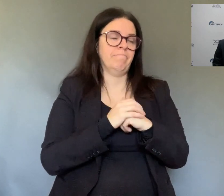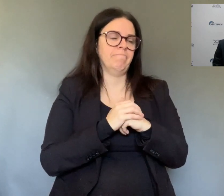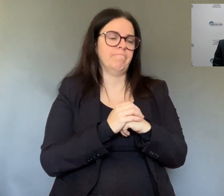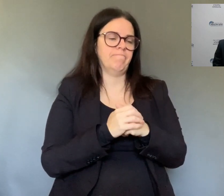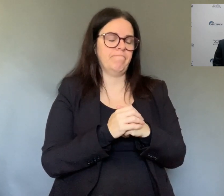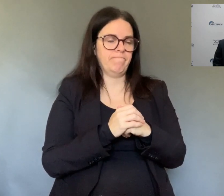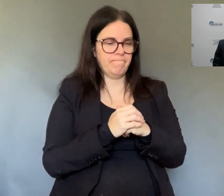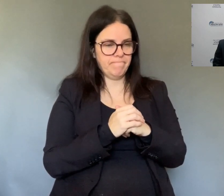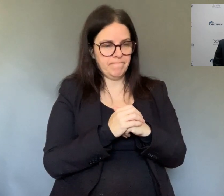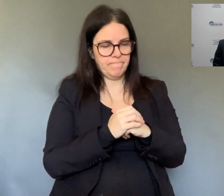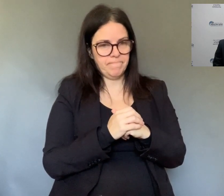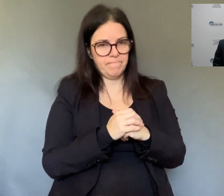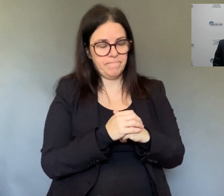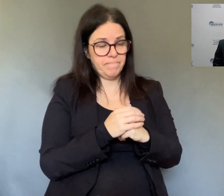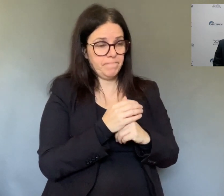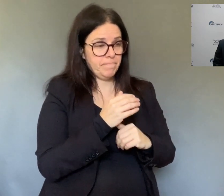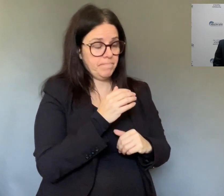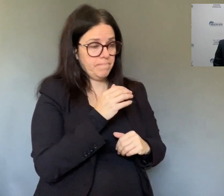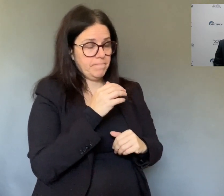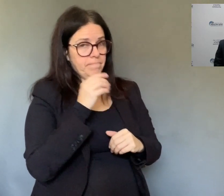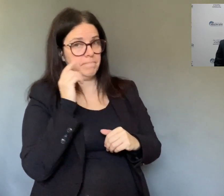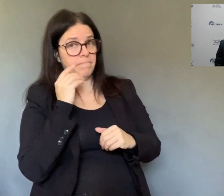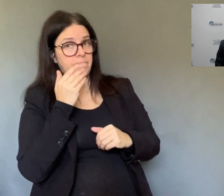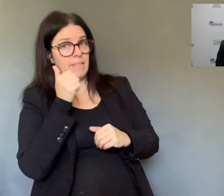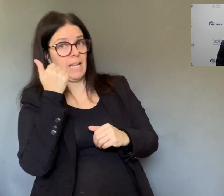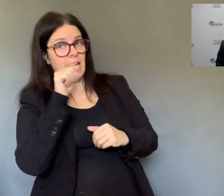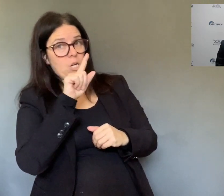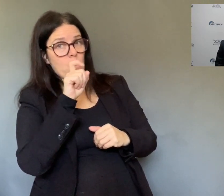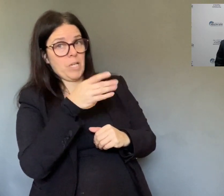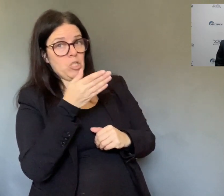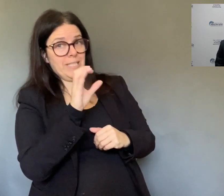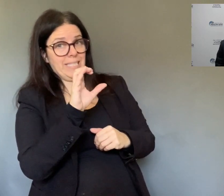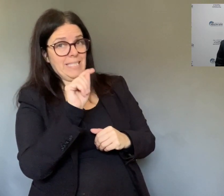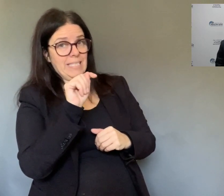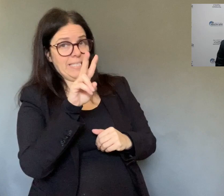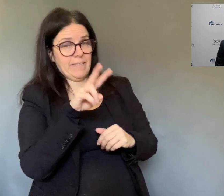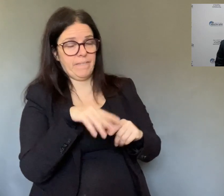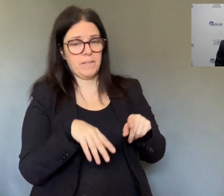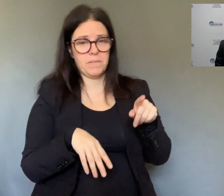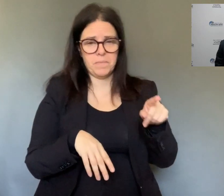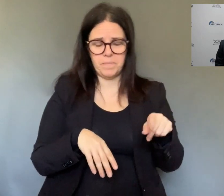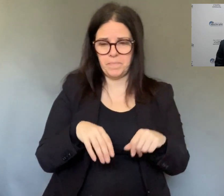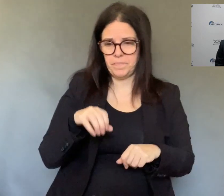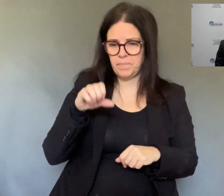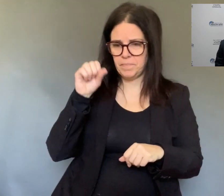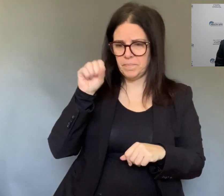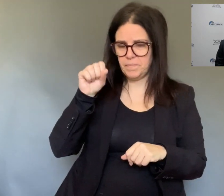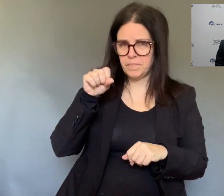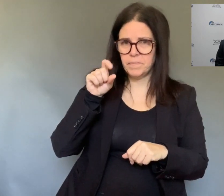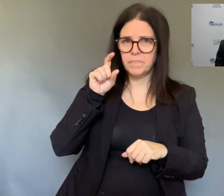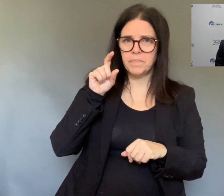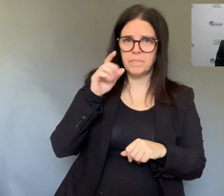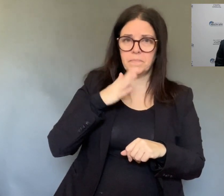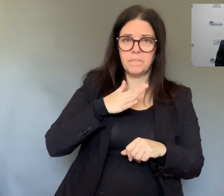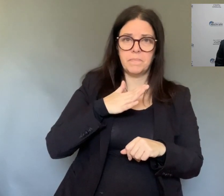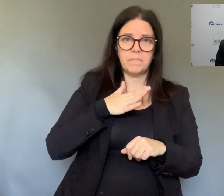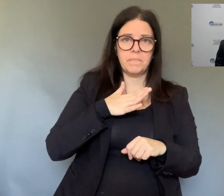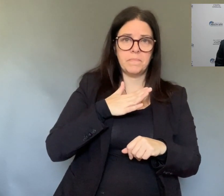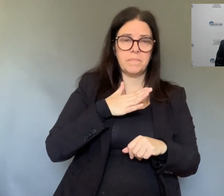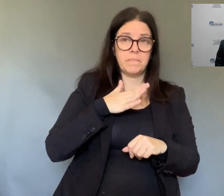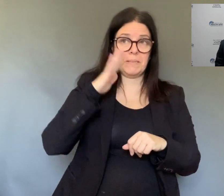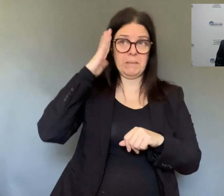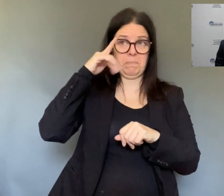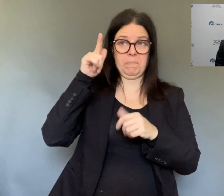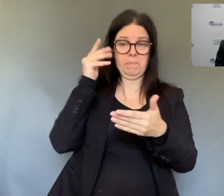Any questions from CTV? With the impending announcement tomorrow as we enter stage